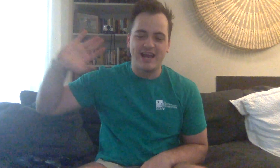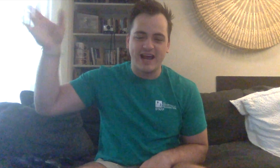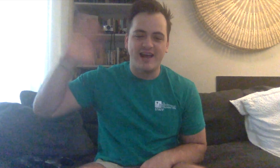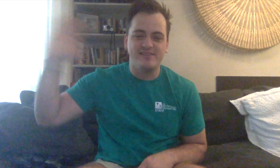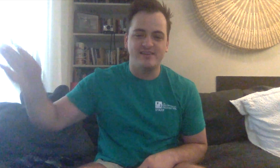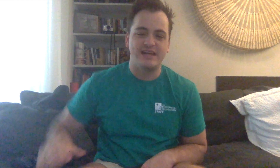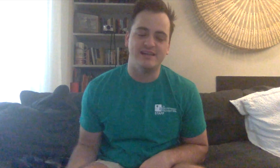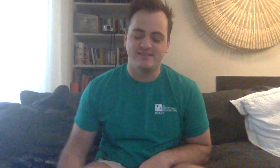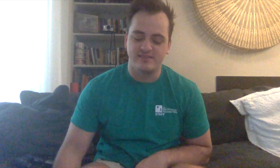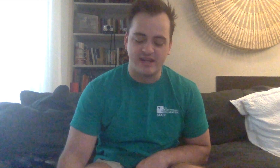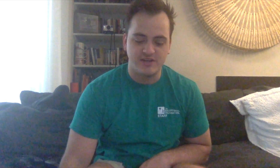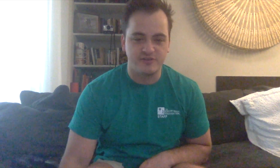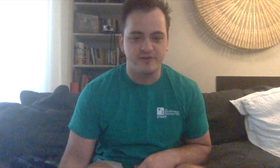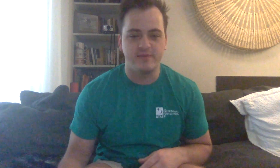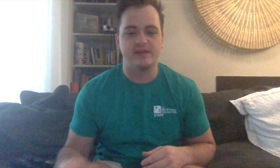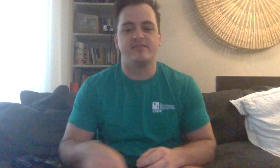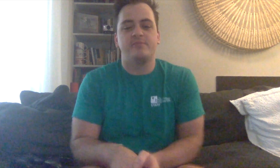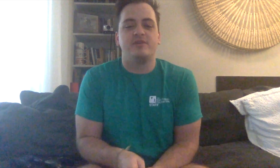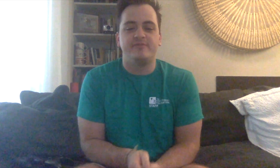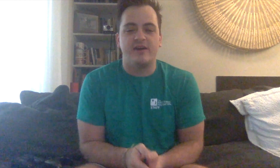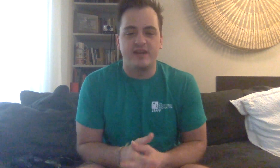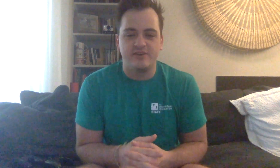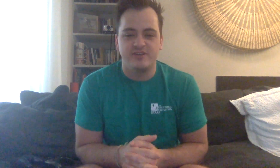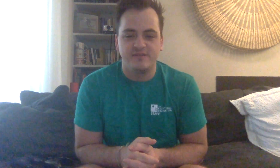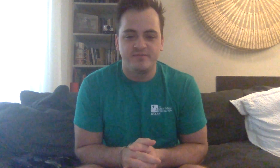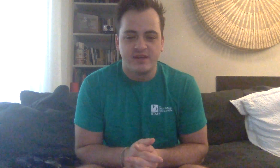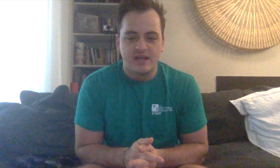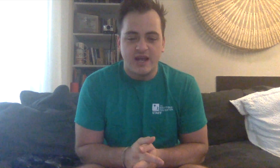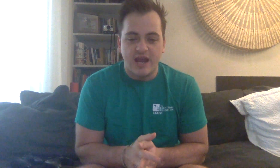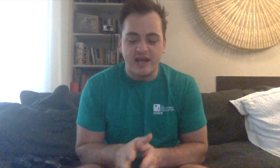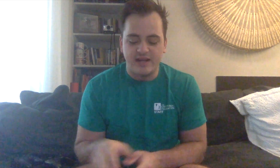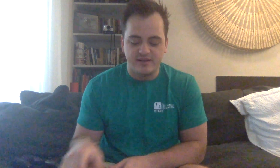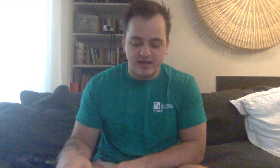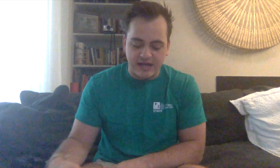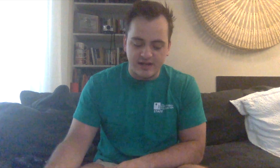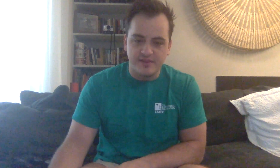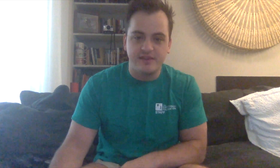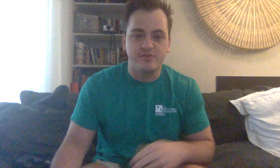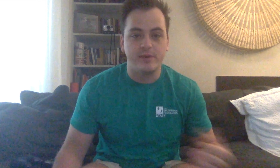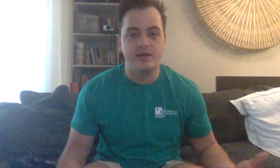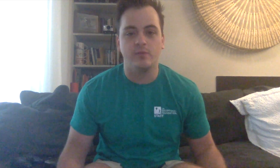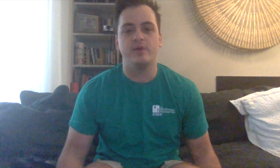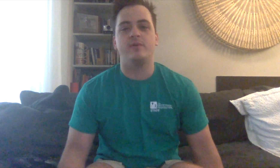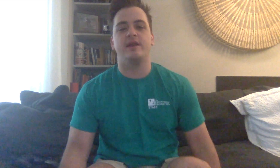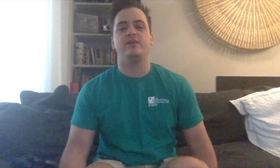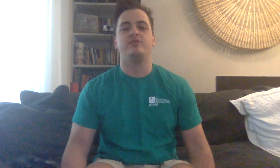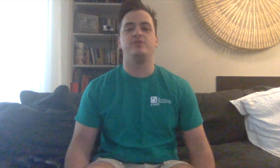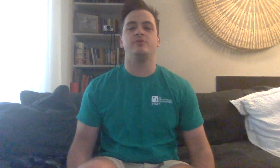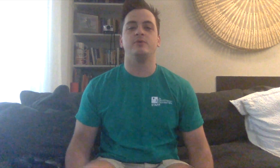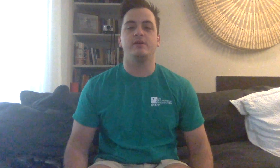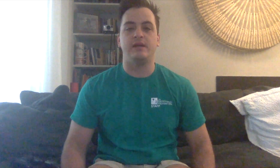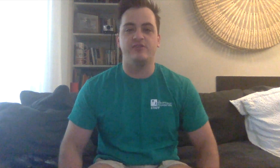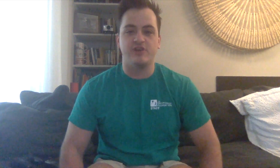Hey guys, it's Daniel from the Exceptional Foundation, and this week we wanted to teach